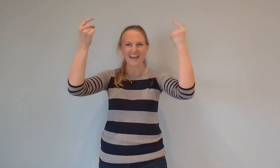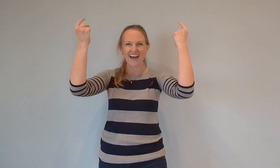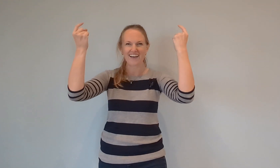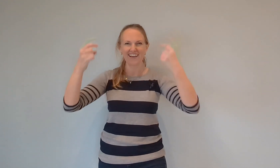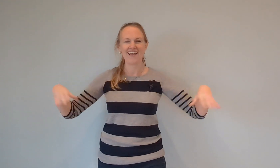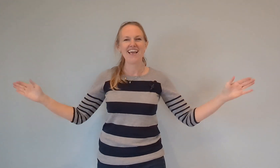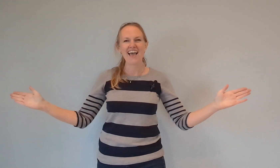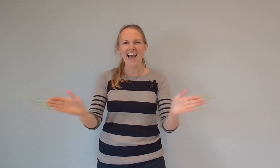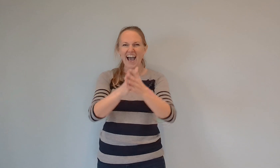hallelujah,